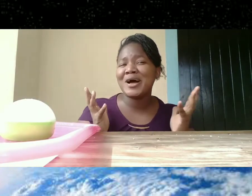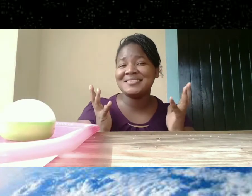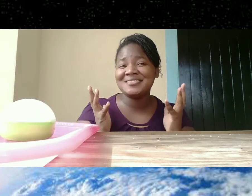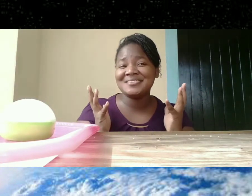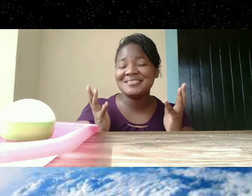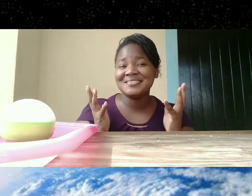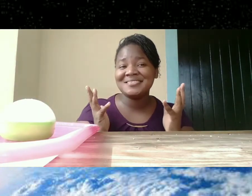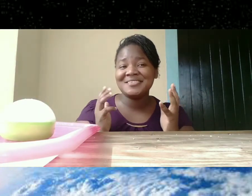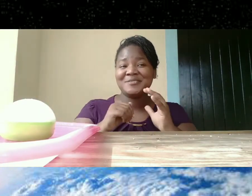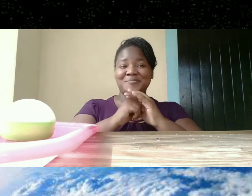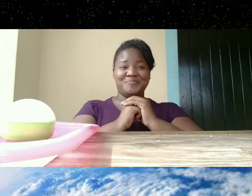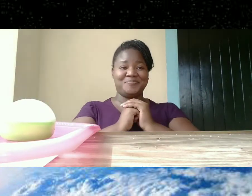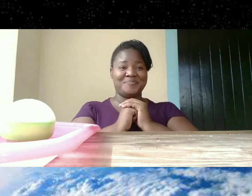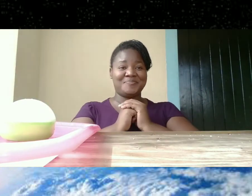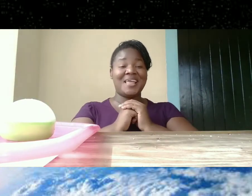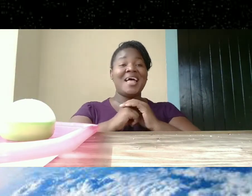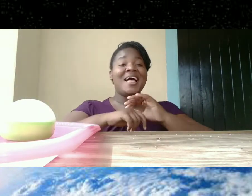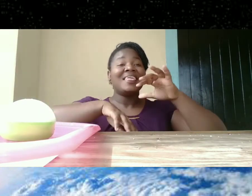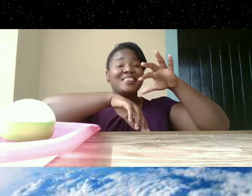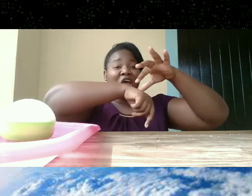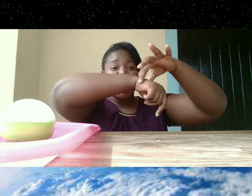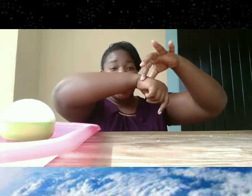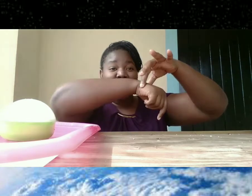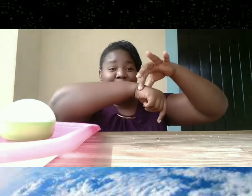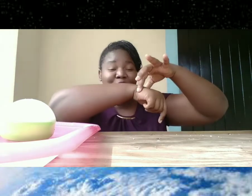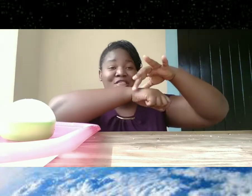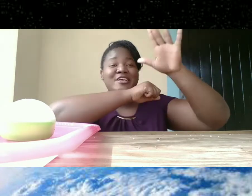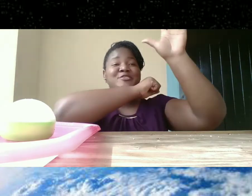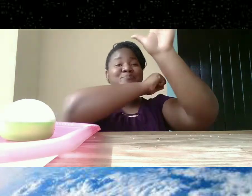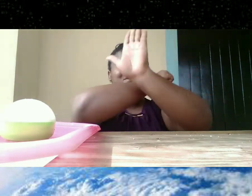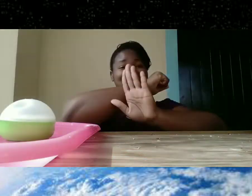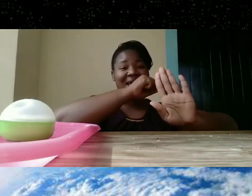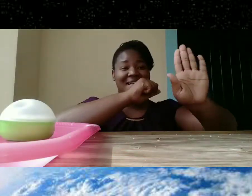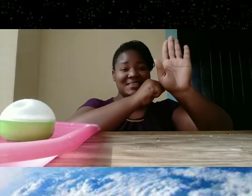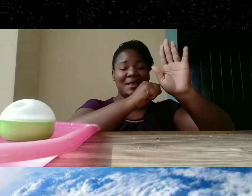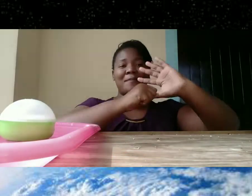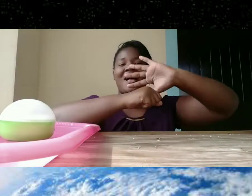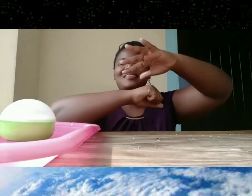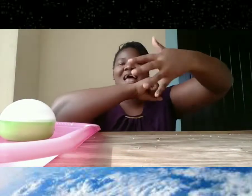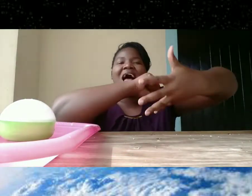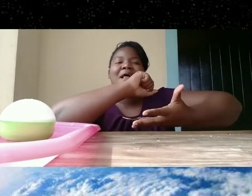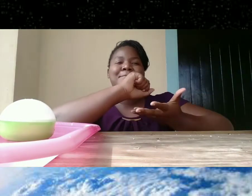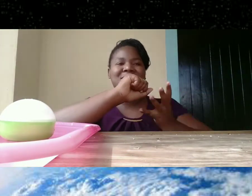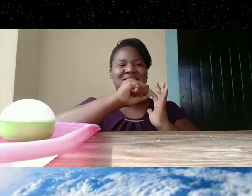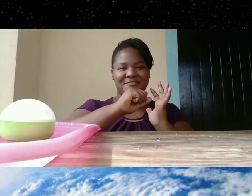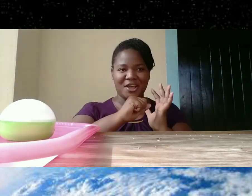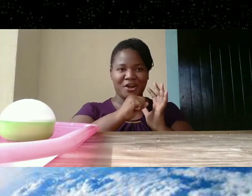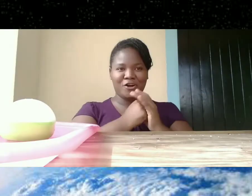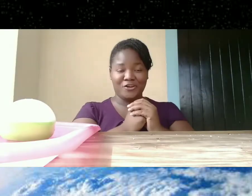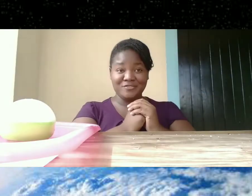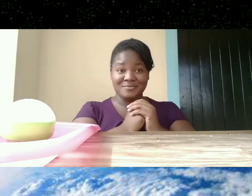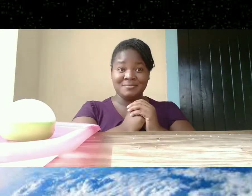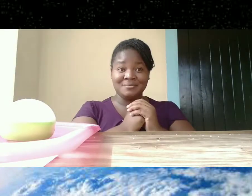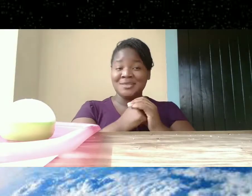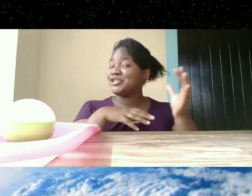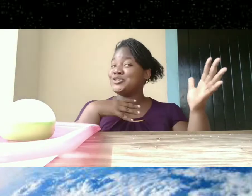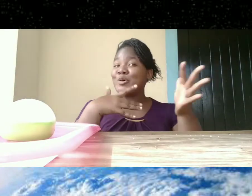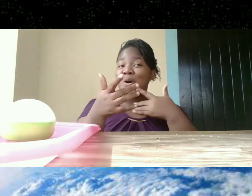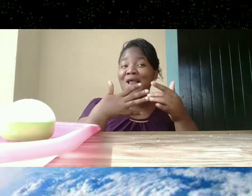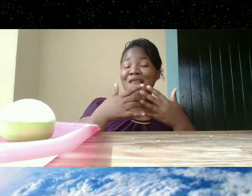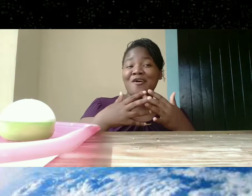Now you recognize what? That the earth is protected by the atmosphere.